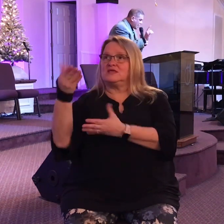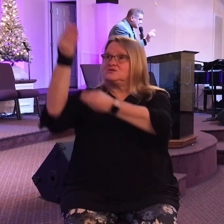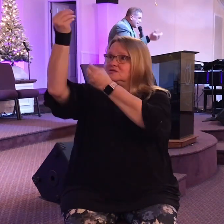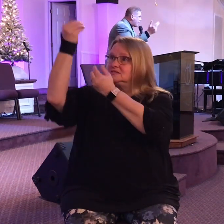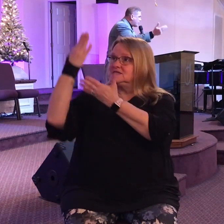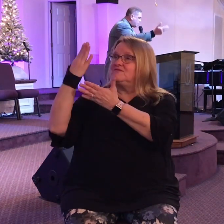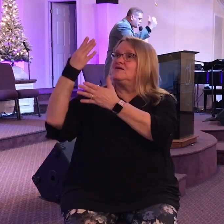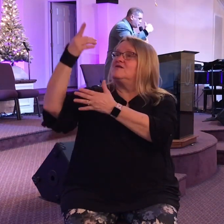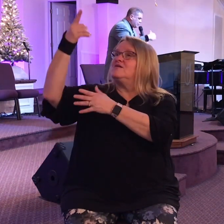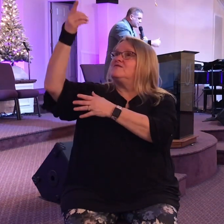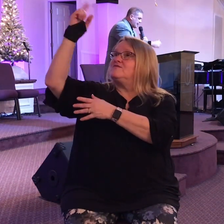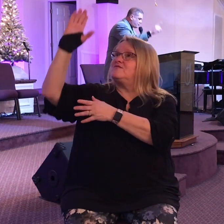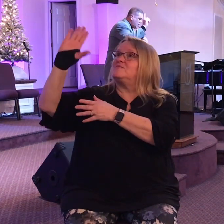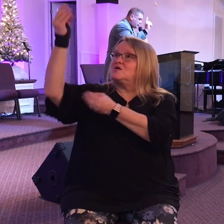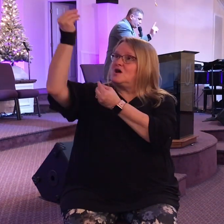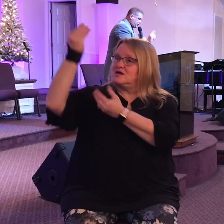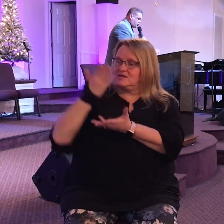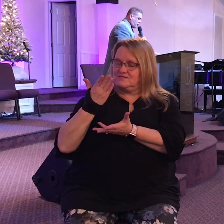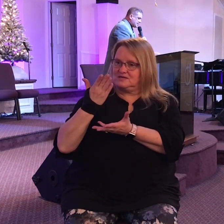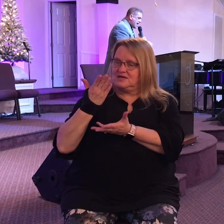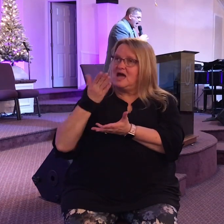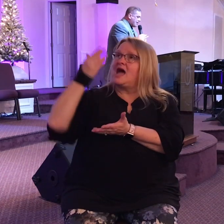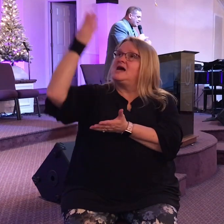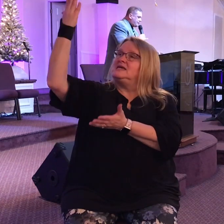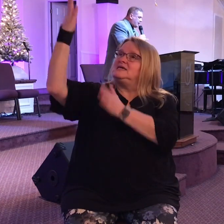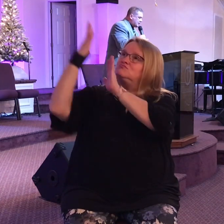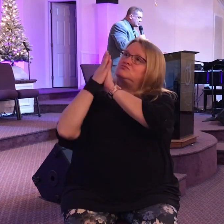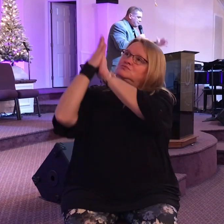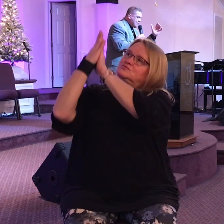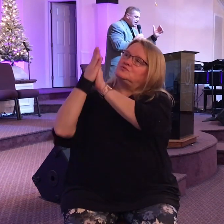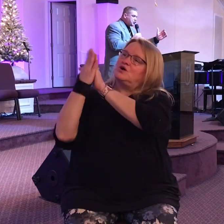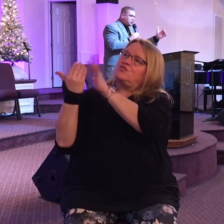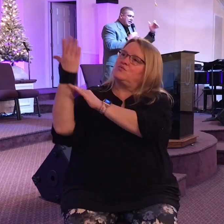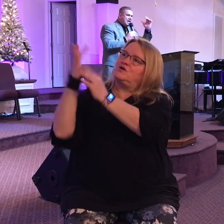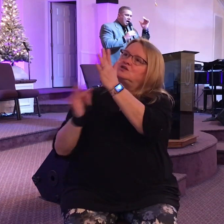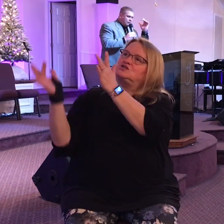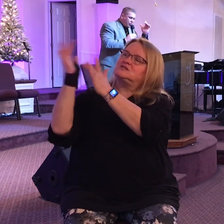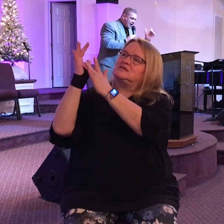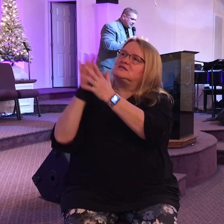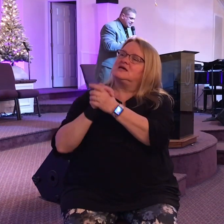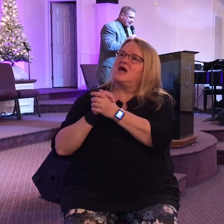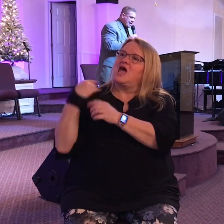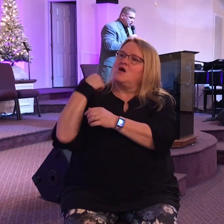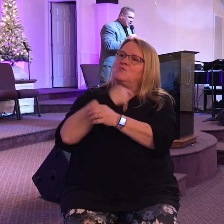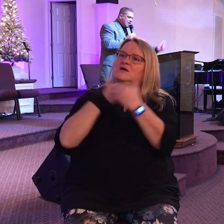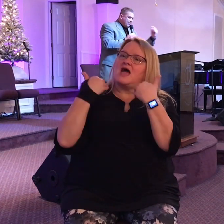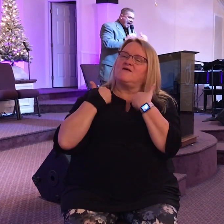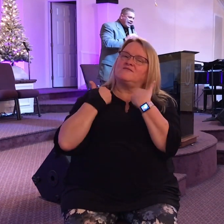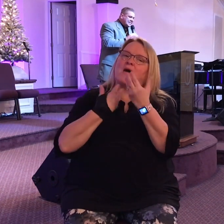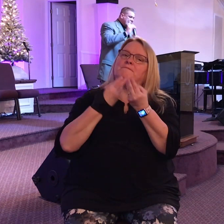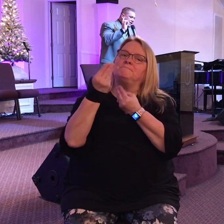has reconciled us to himself through Jesus Christ, and have given us the ministry of